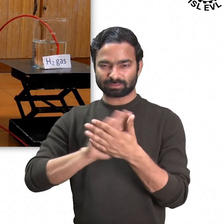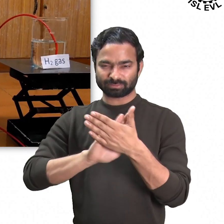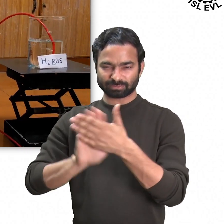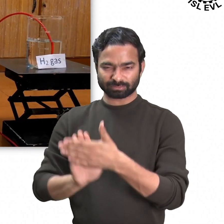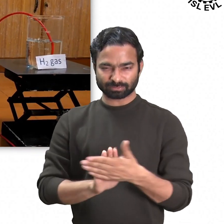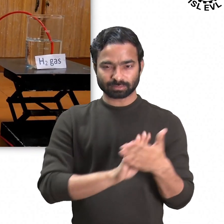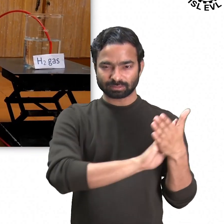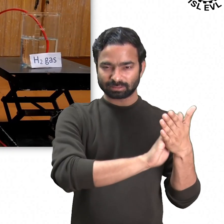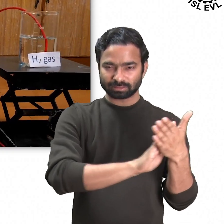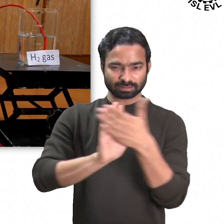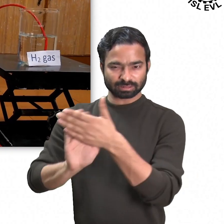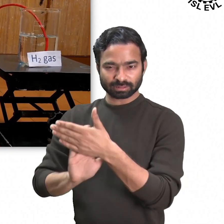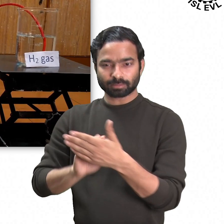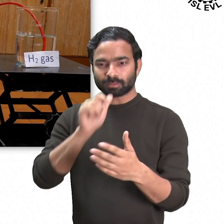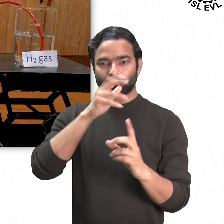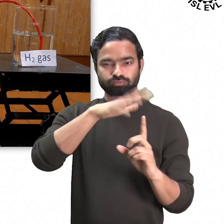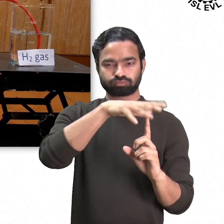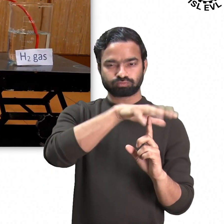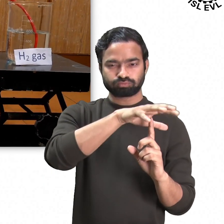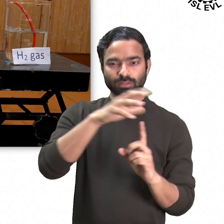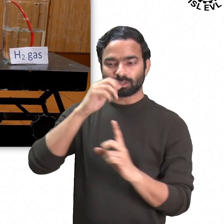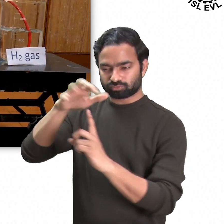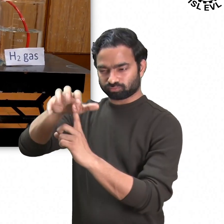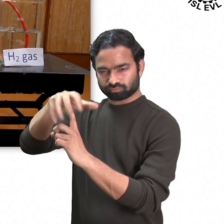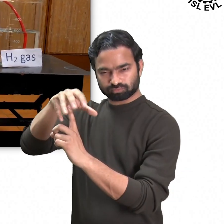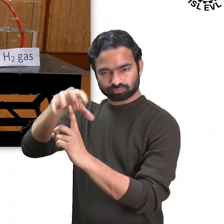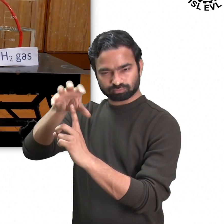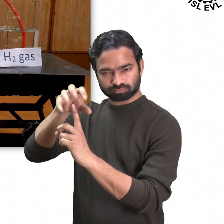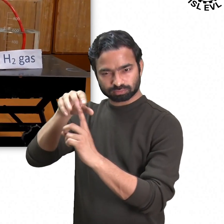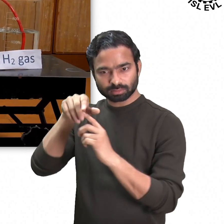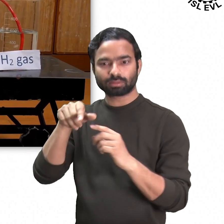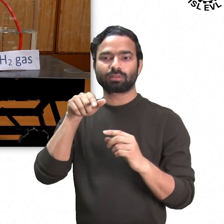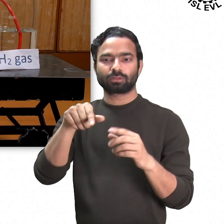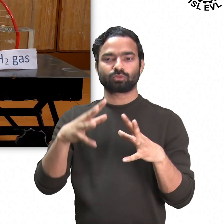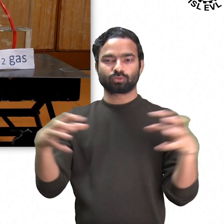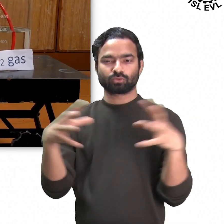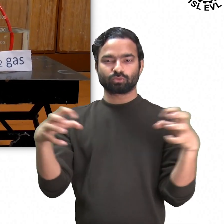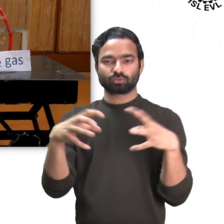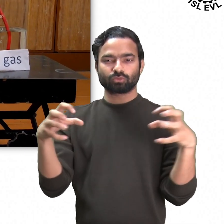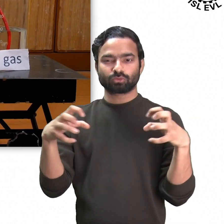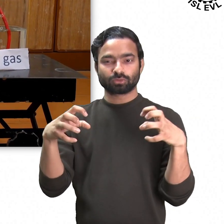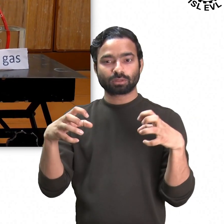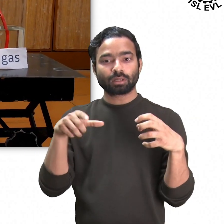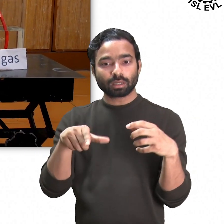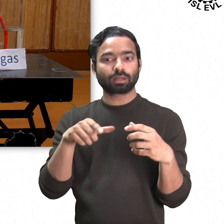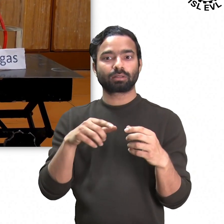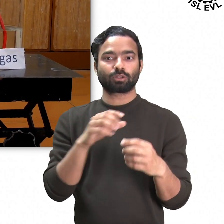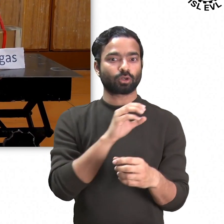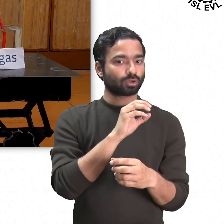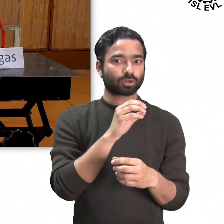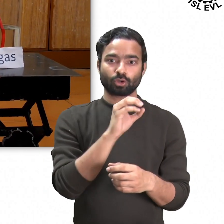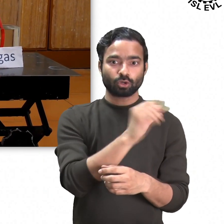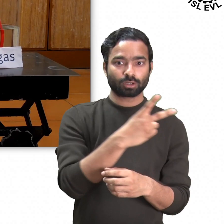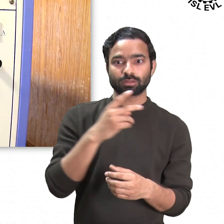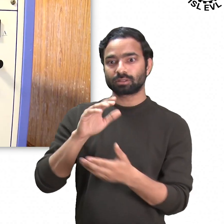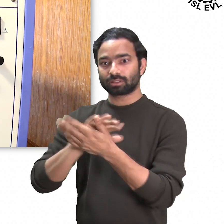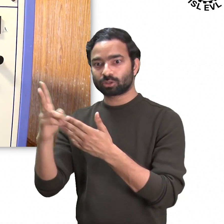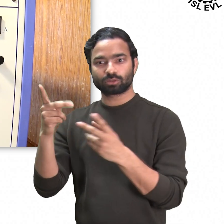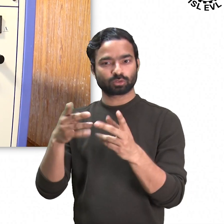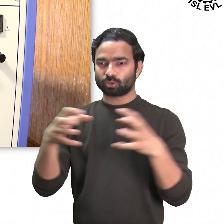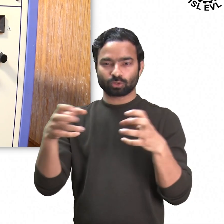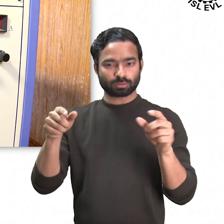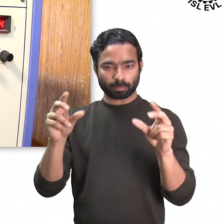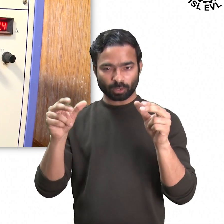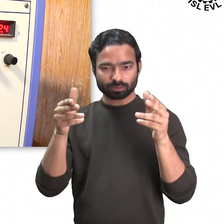and oxygen gases are passed through the scrubbers to absorb the residual moisture and pure gases are collected for various